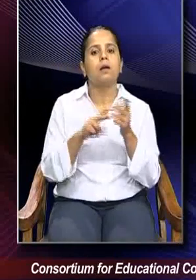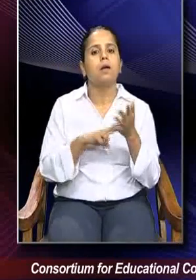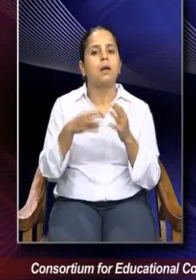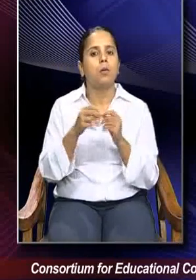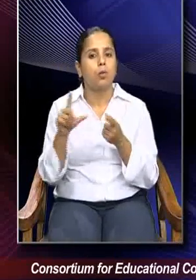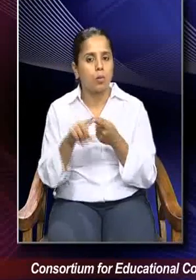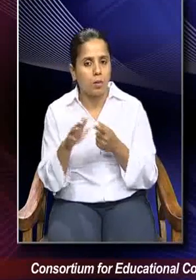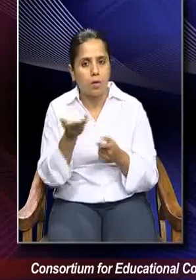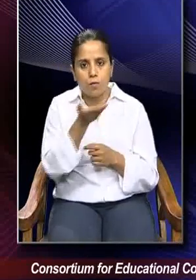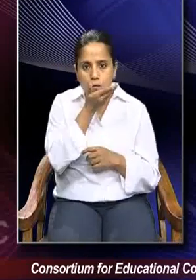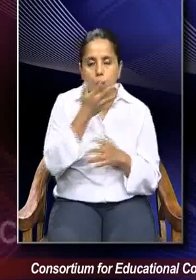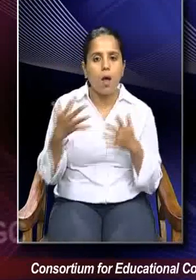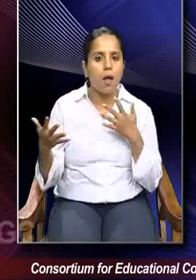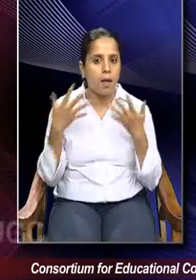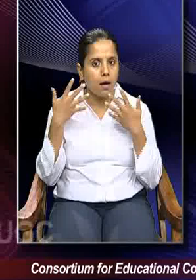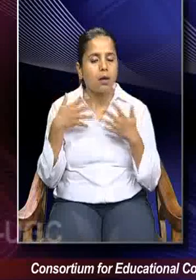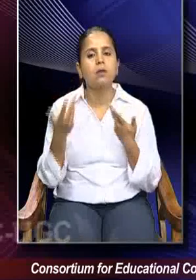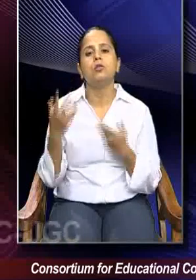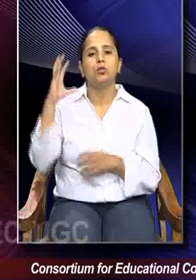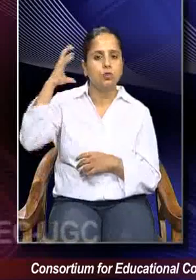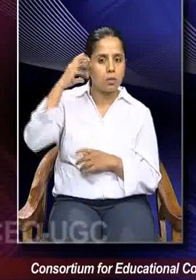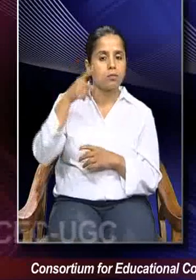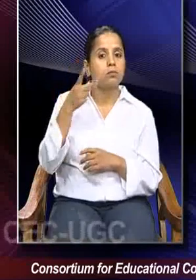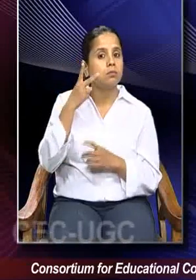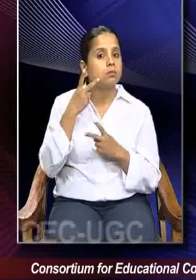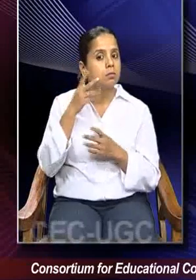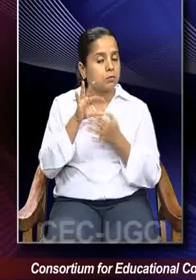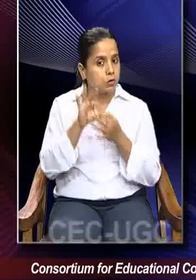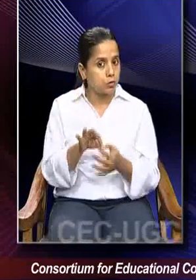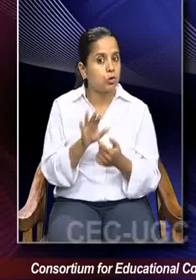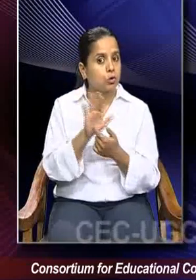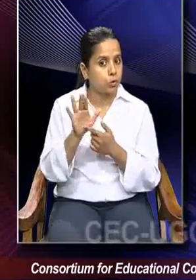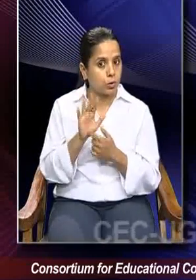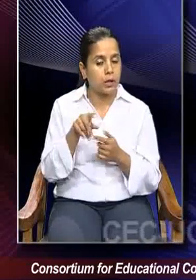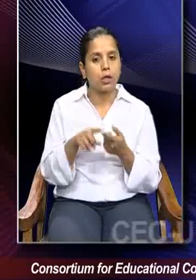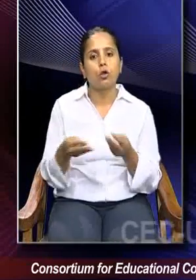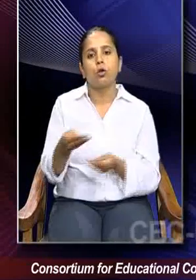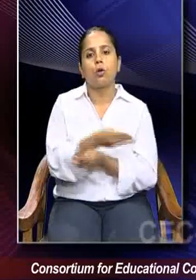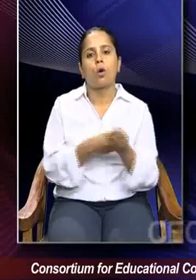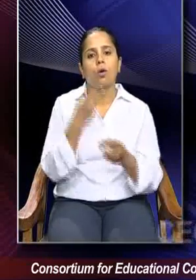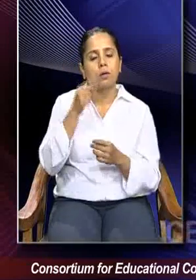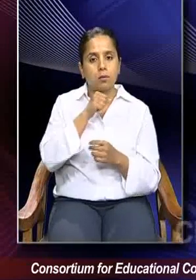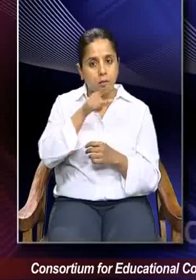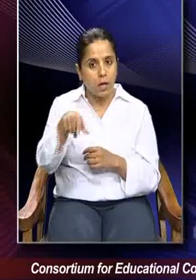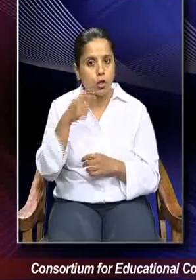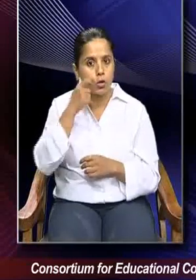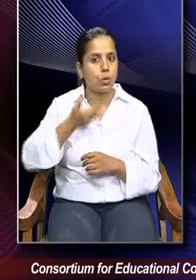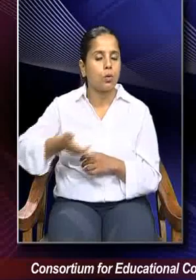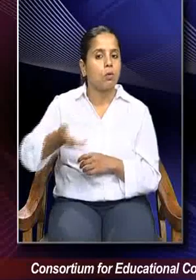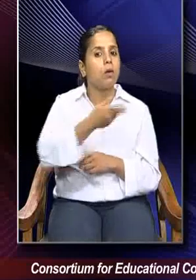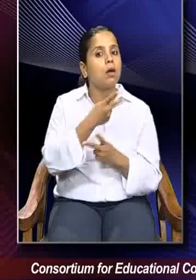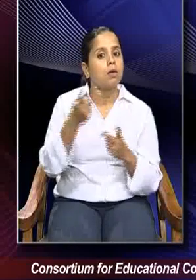as water, air and sun was emphasized in the economy of permanence, and humanity